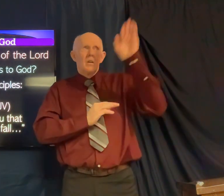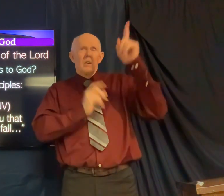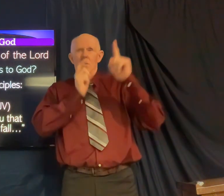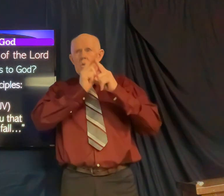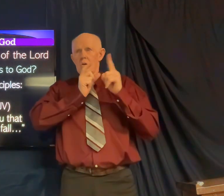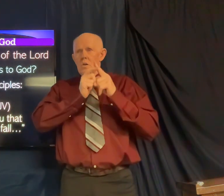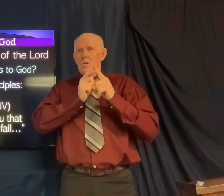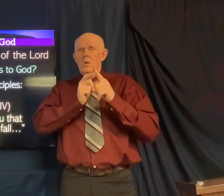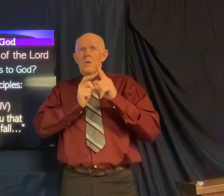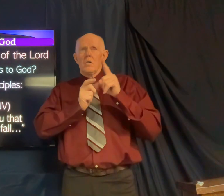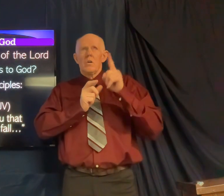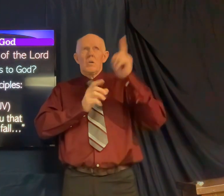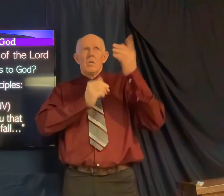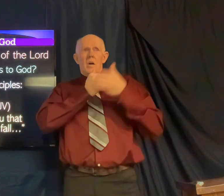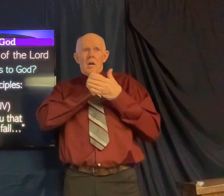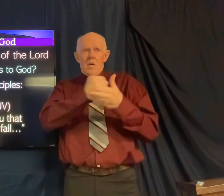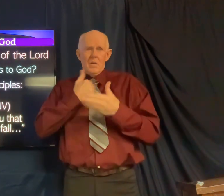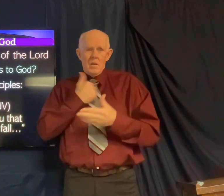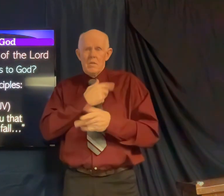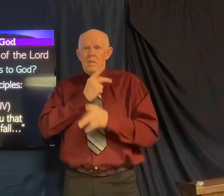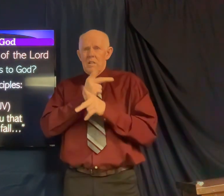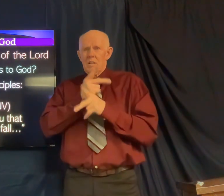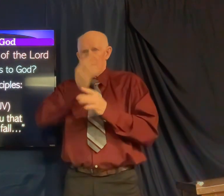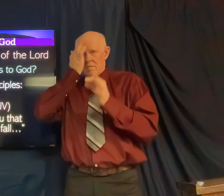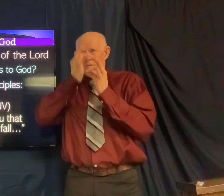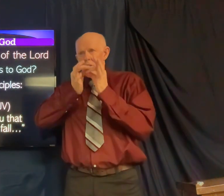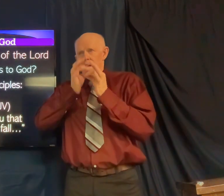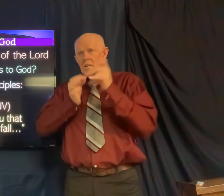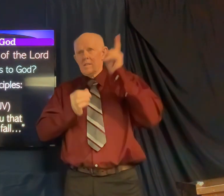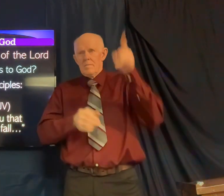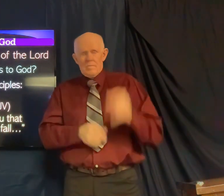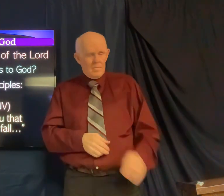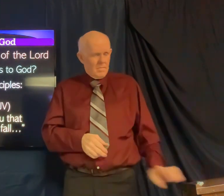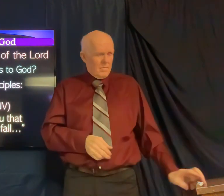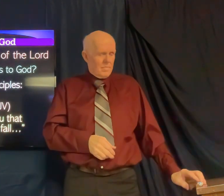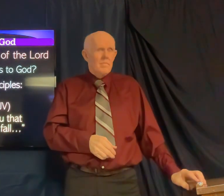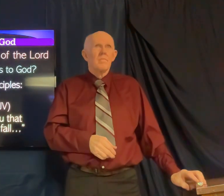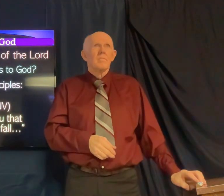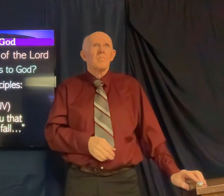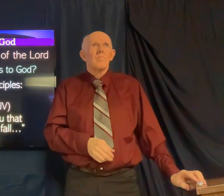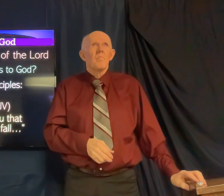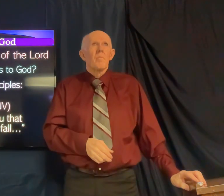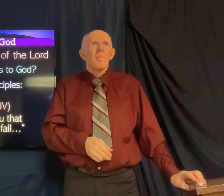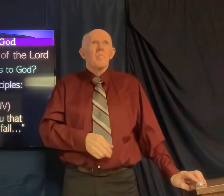and that we needed to seek His word to help us keep our faith.